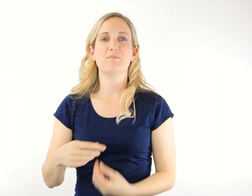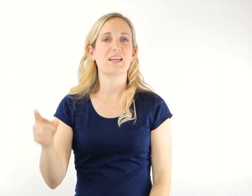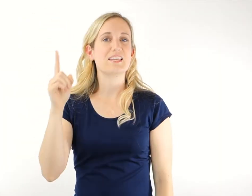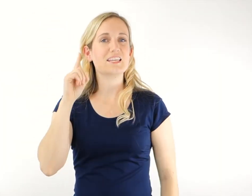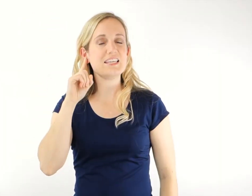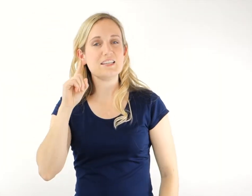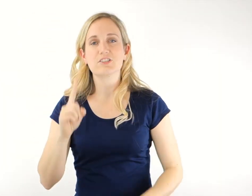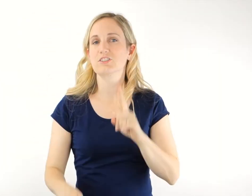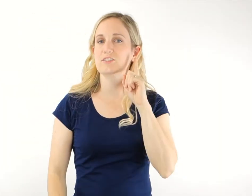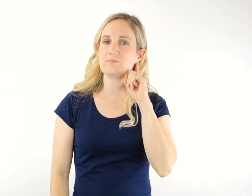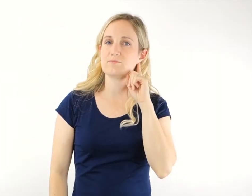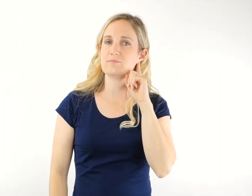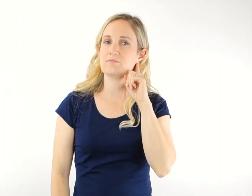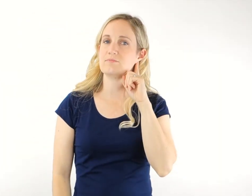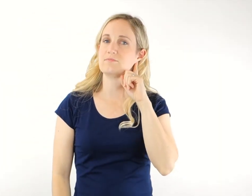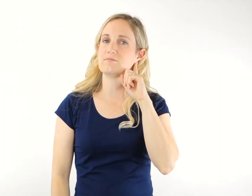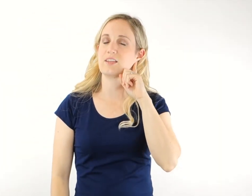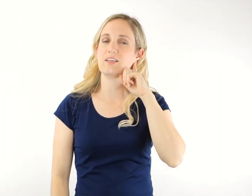my ears.